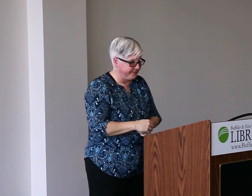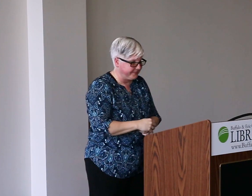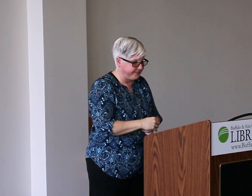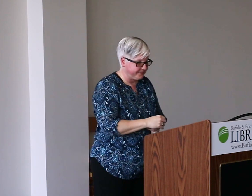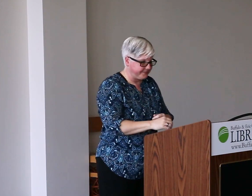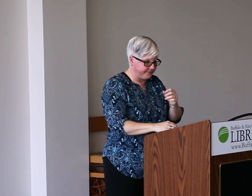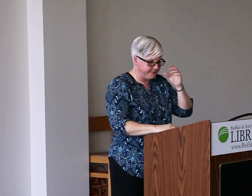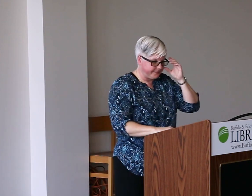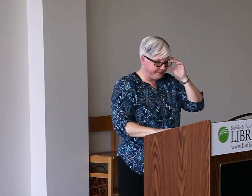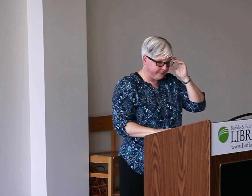grade.